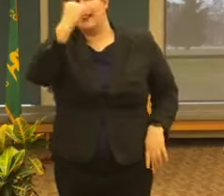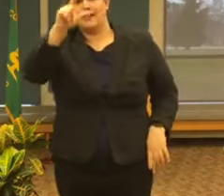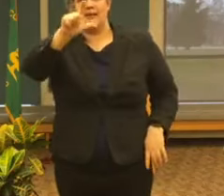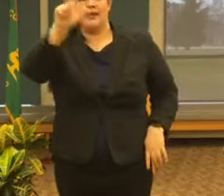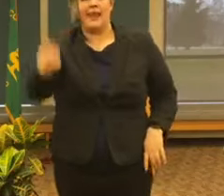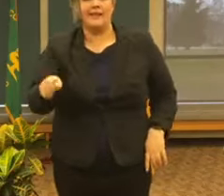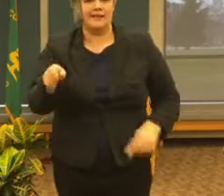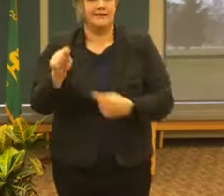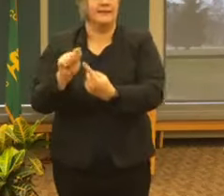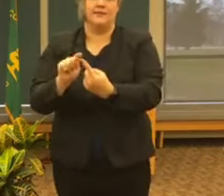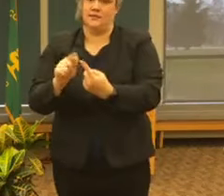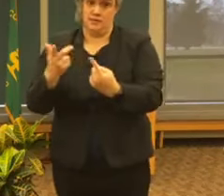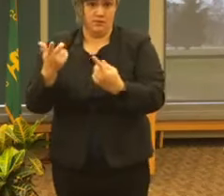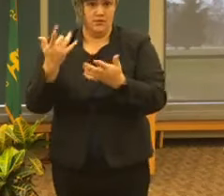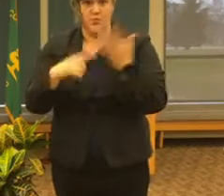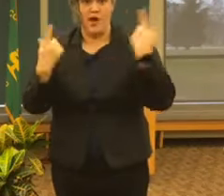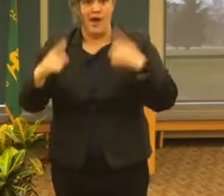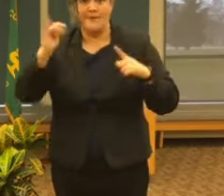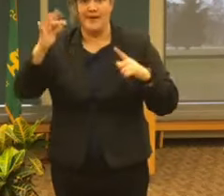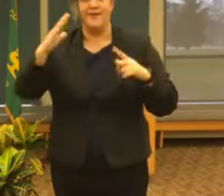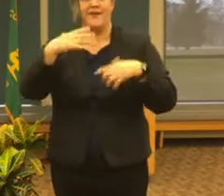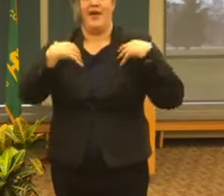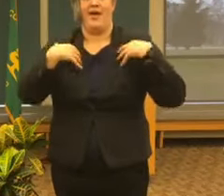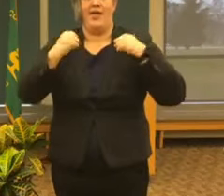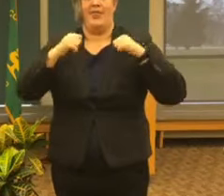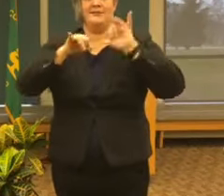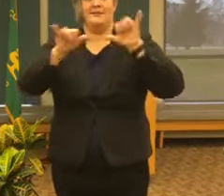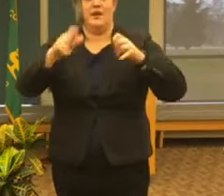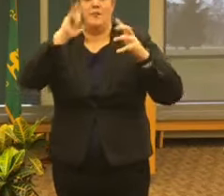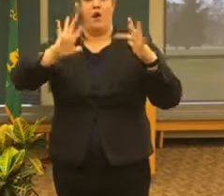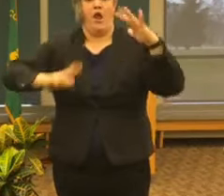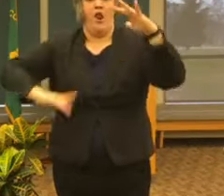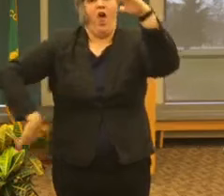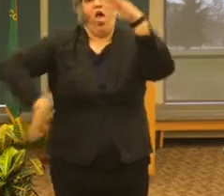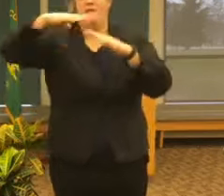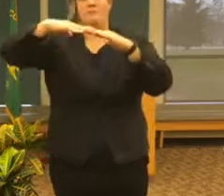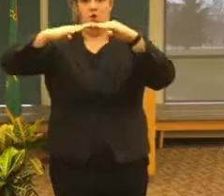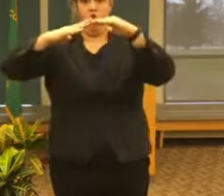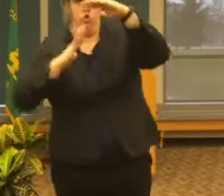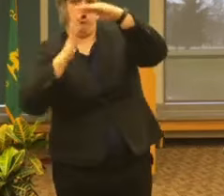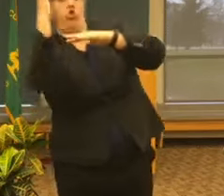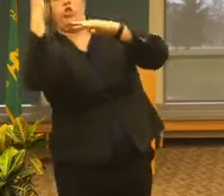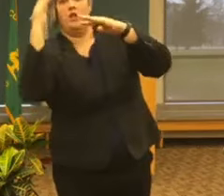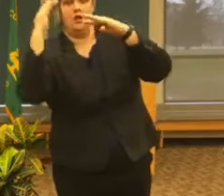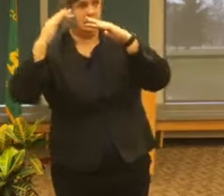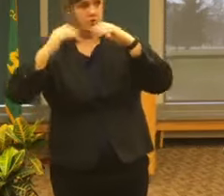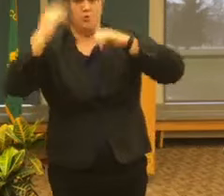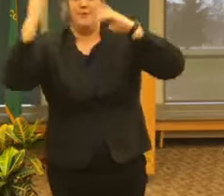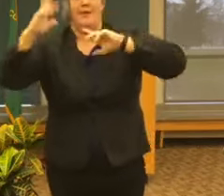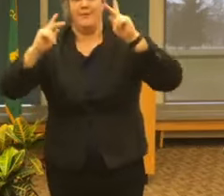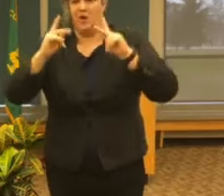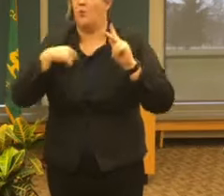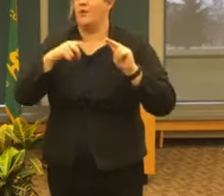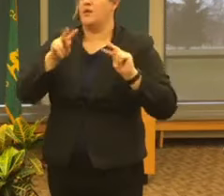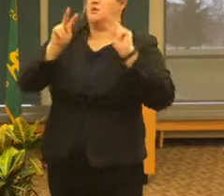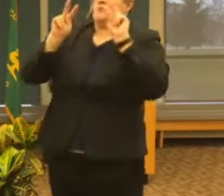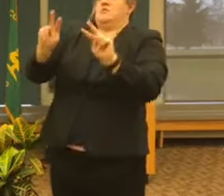of what happens when your healthcare system gets overwhelmed, and frankly we're learning a lot of lessons from